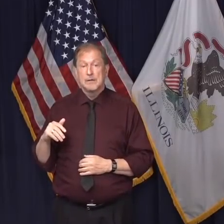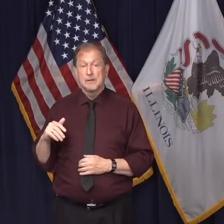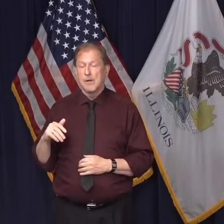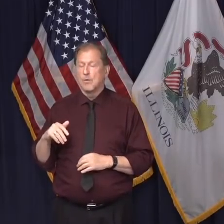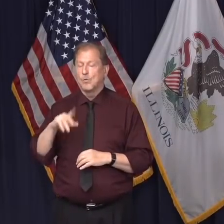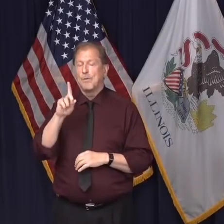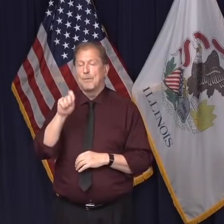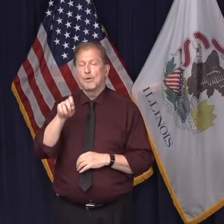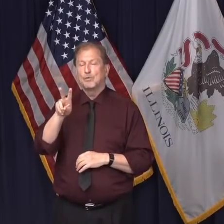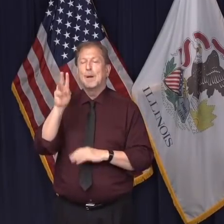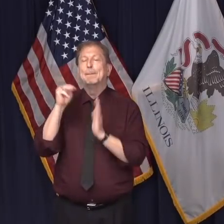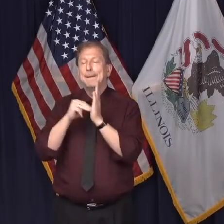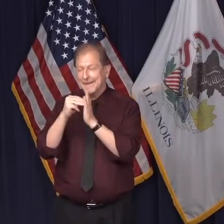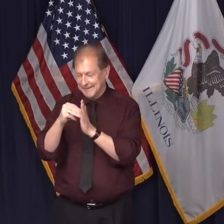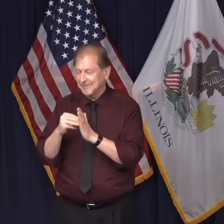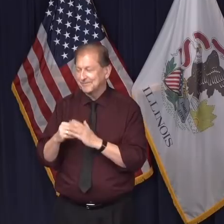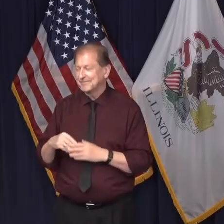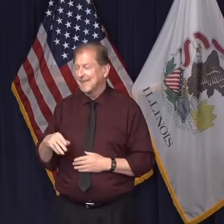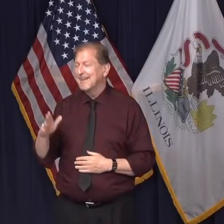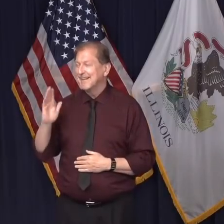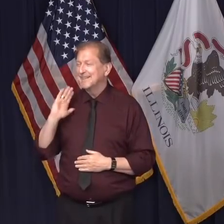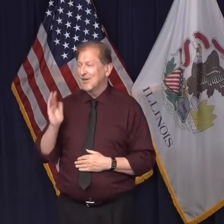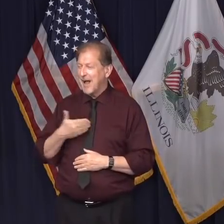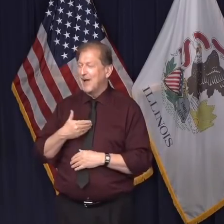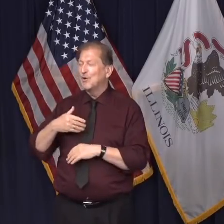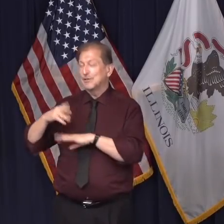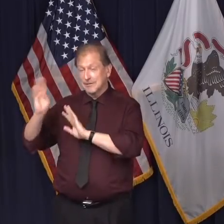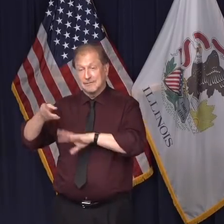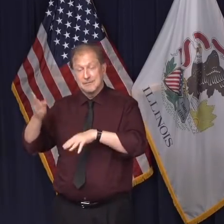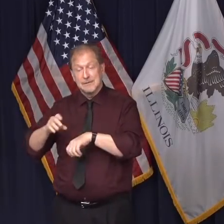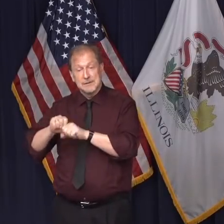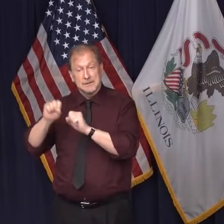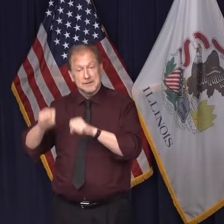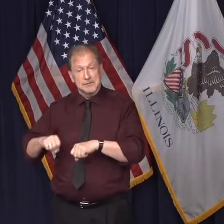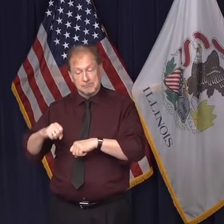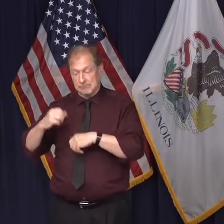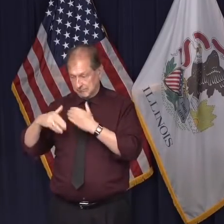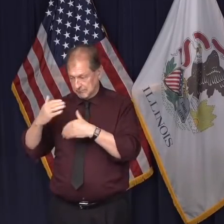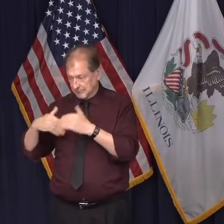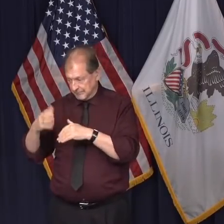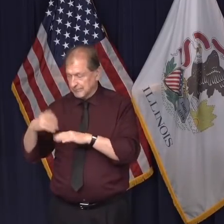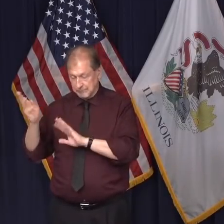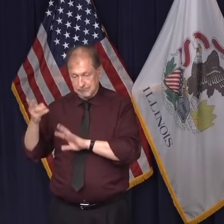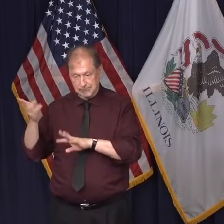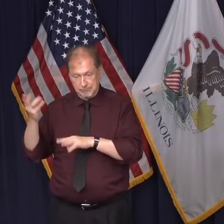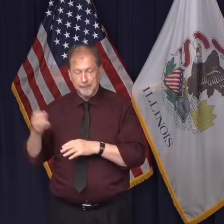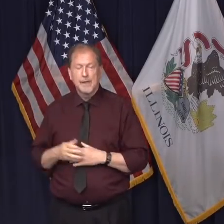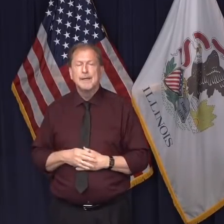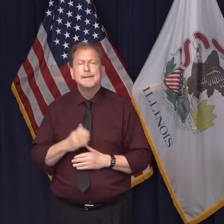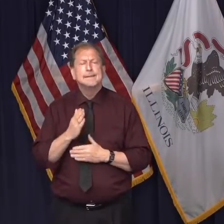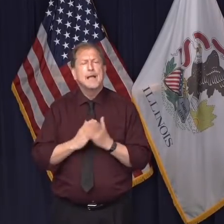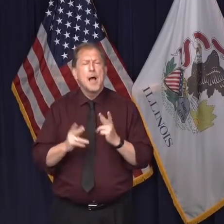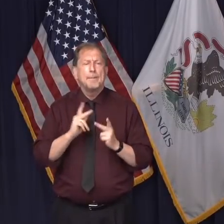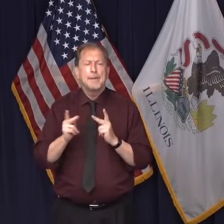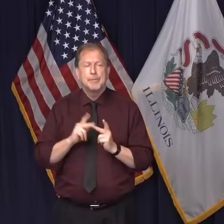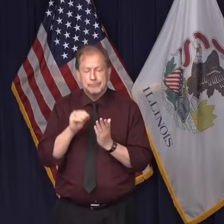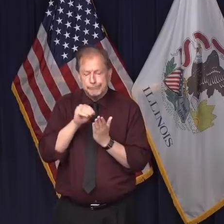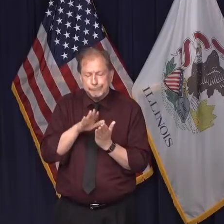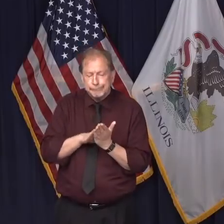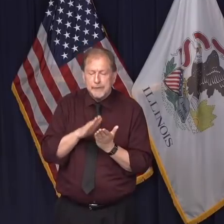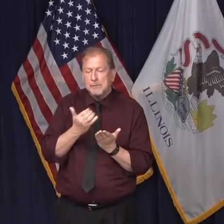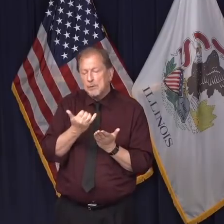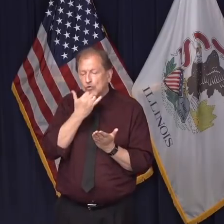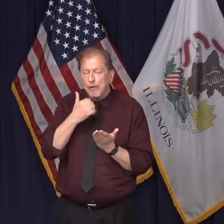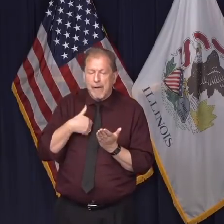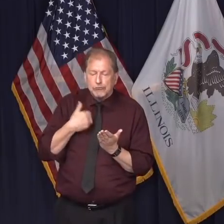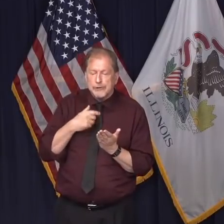that need arbitrations. There's some people who have challenges because they put something wrong into the system they need to